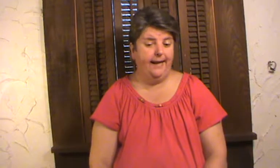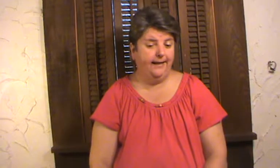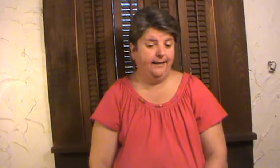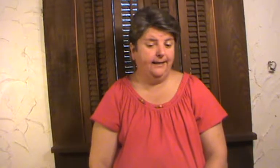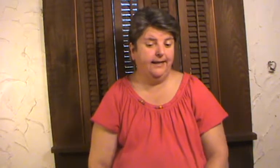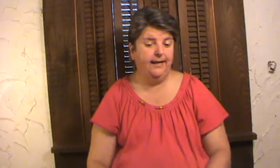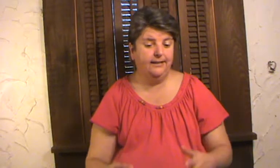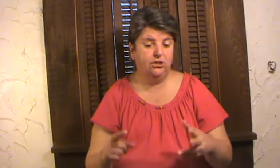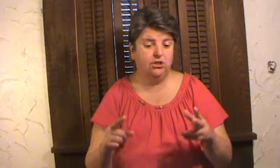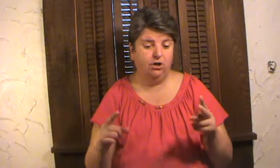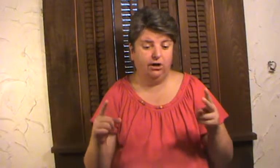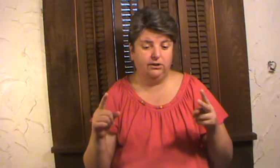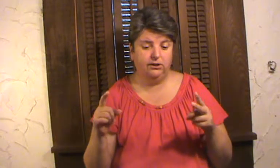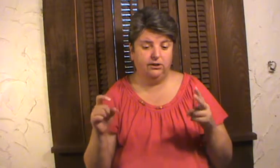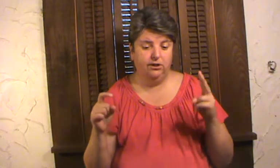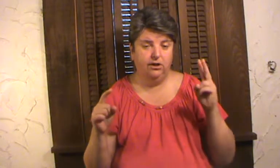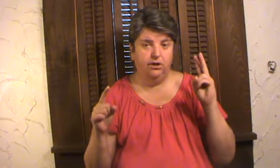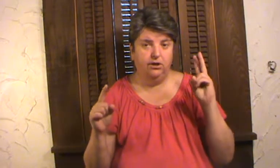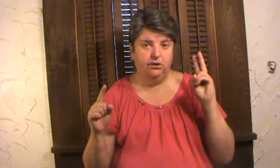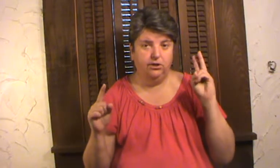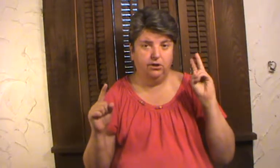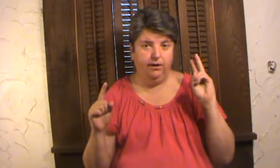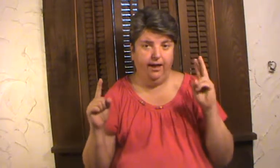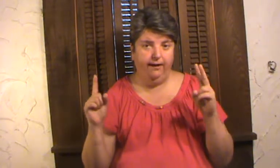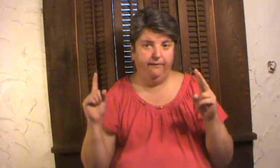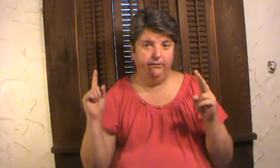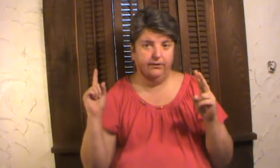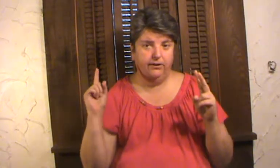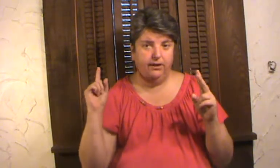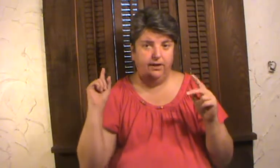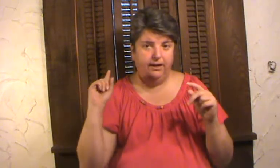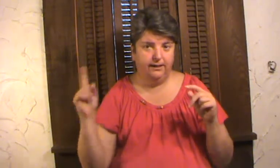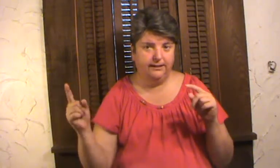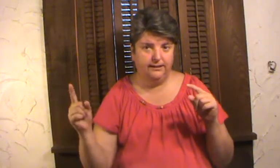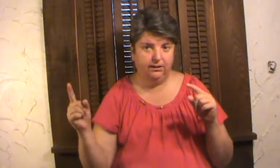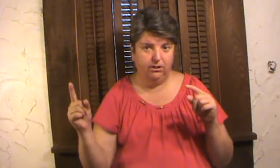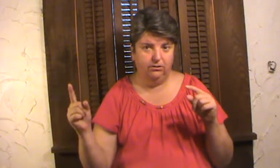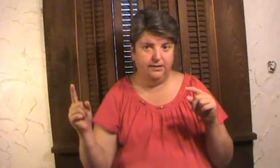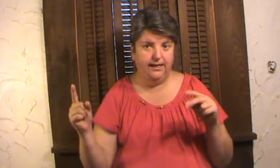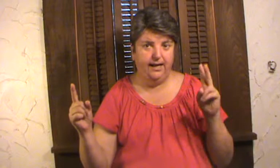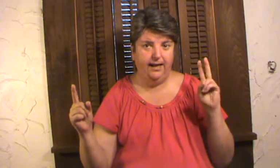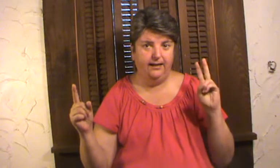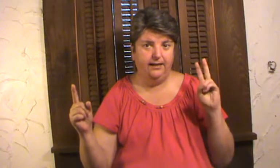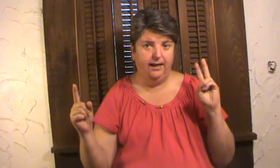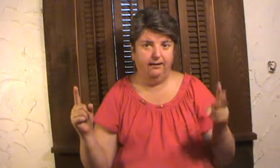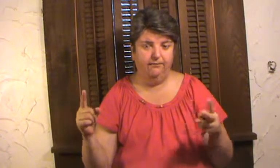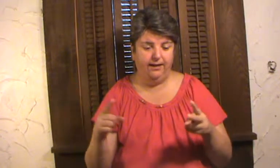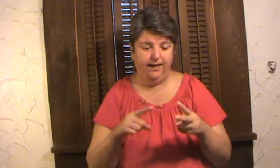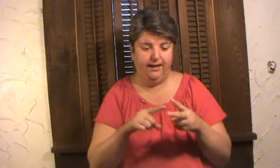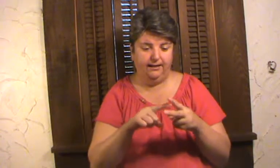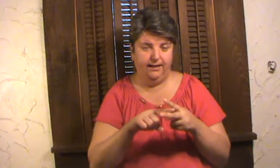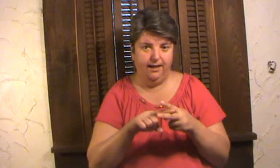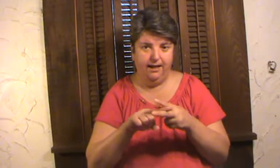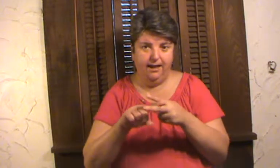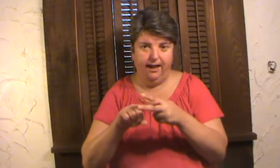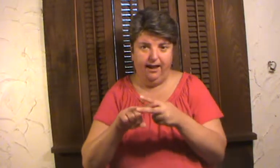mechanic and start. So you have a closed D hand and a V hand. And